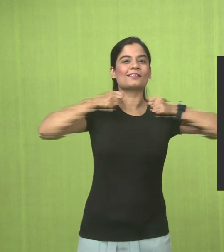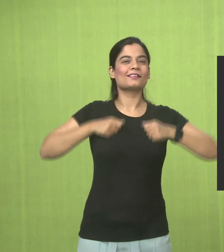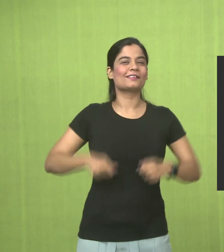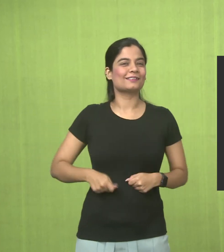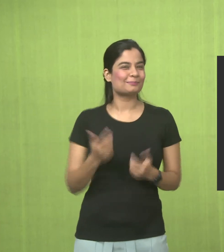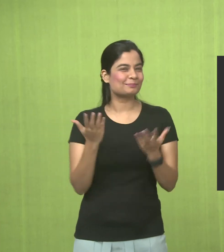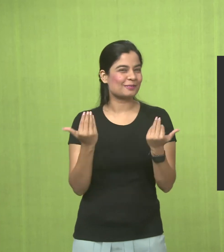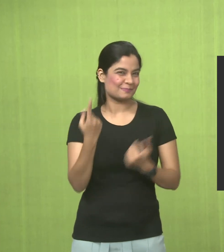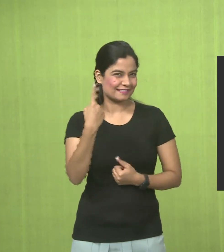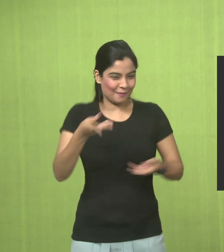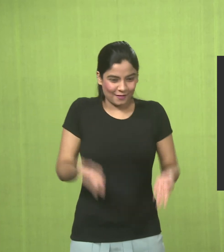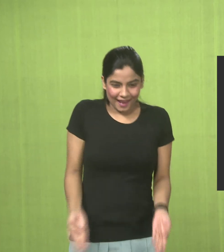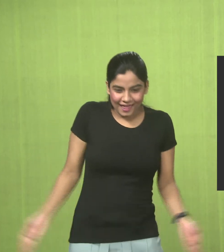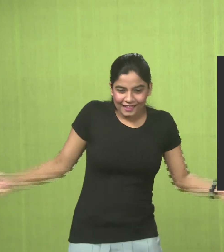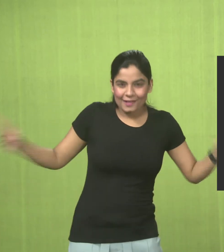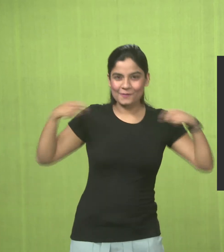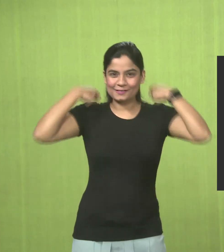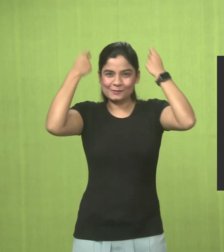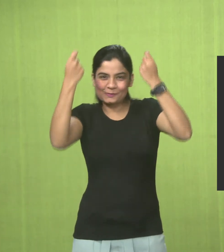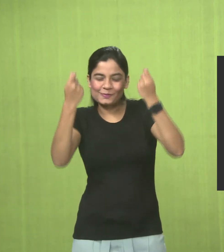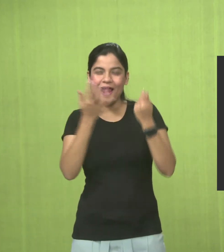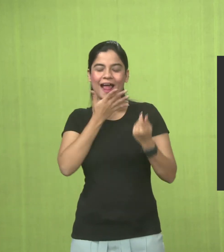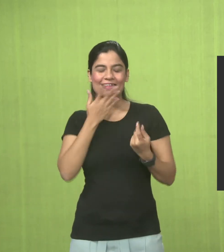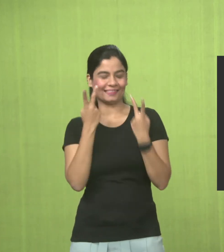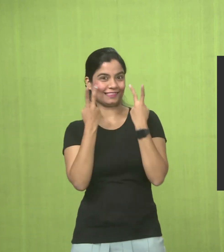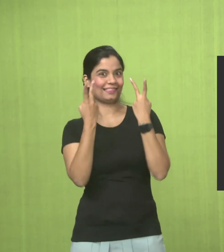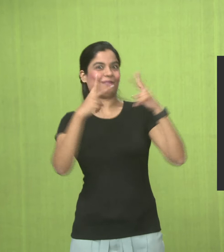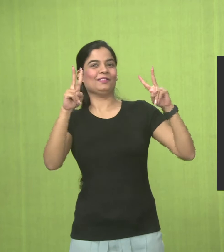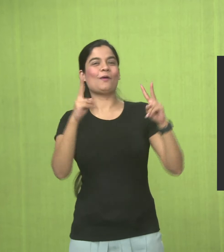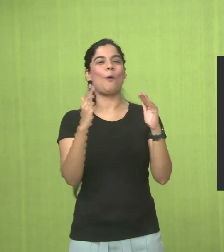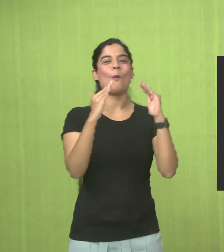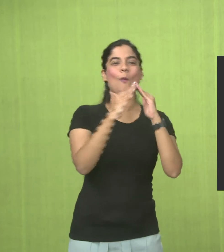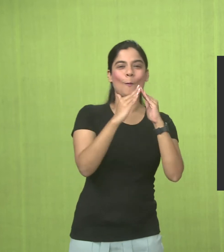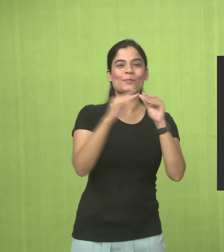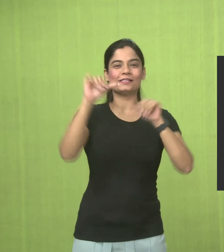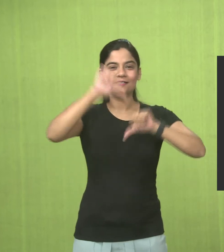manner is art. Hence, it is both science and art.